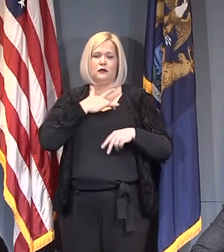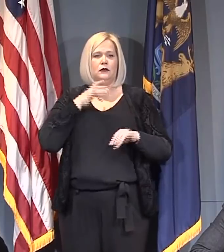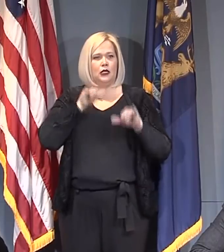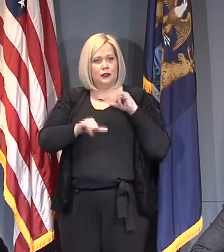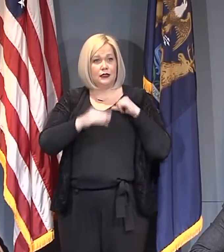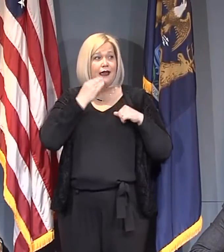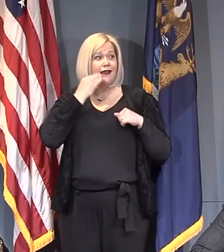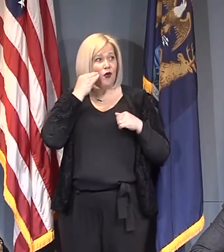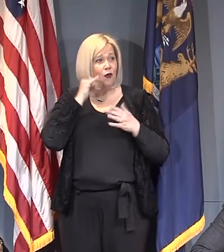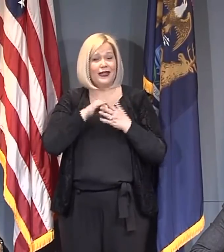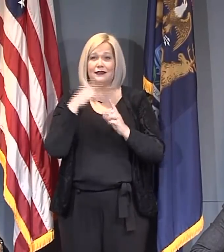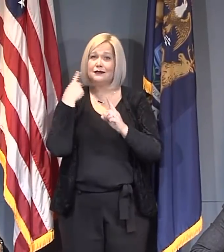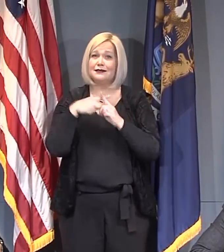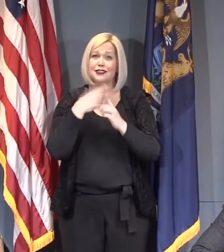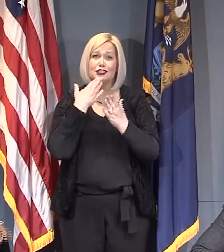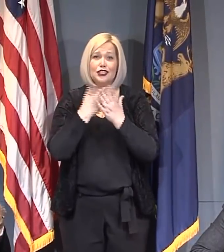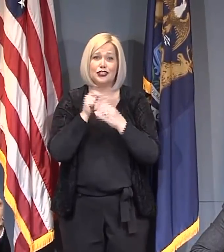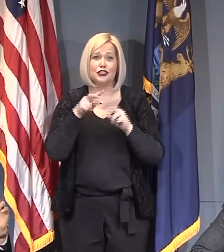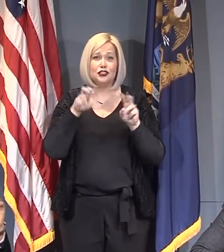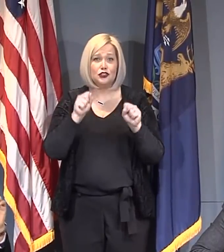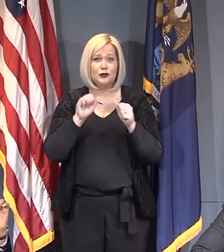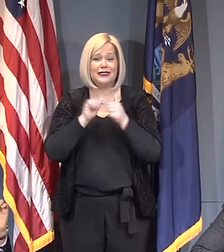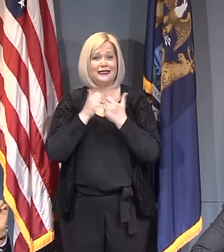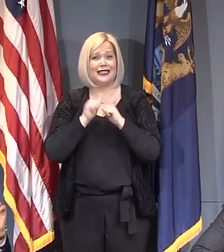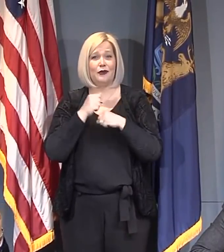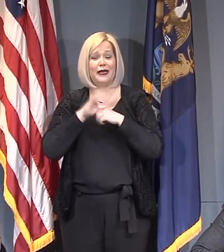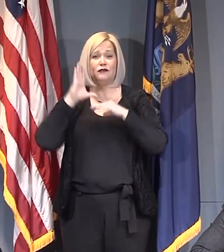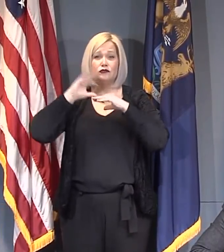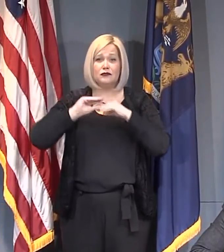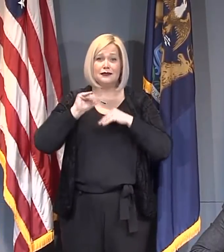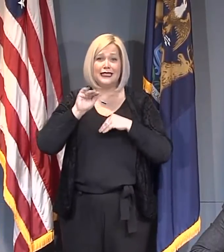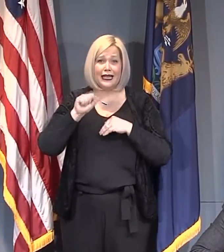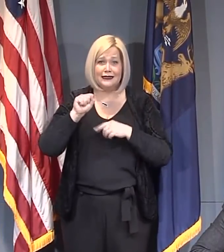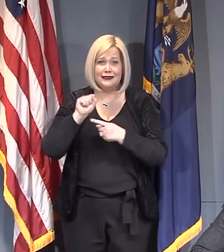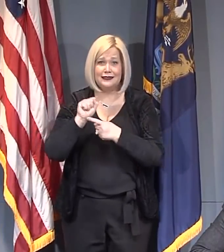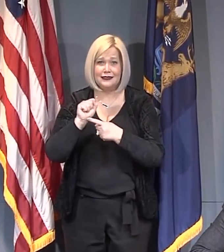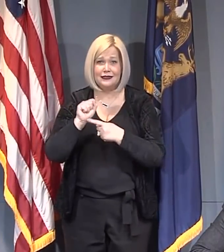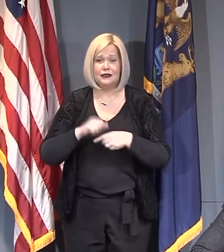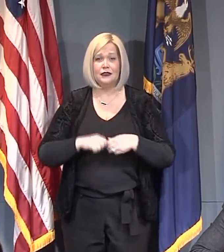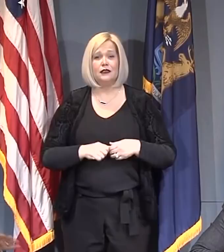good, and that's how we flatten this curve. But I think it's important just to reiterate,